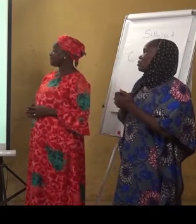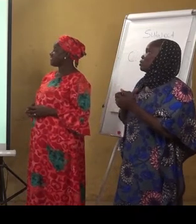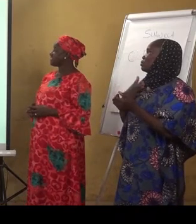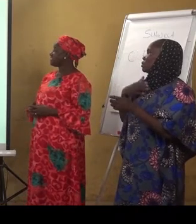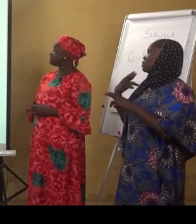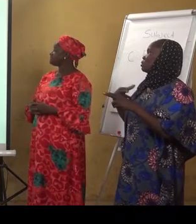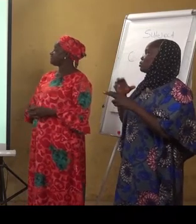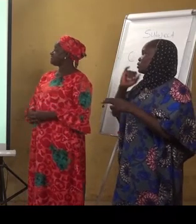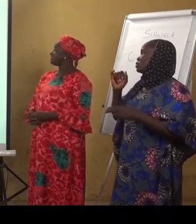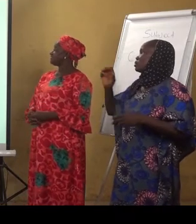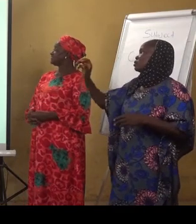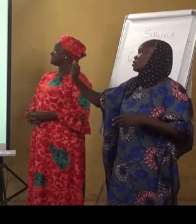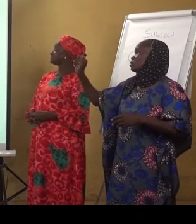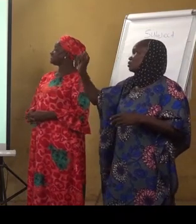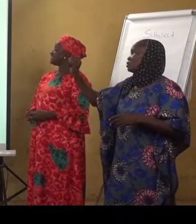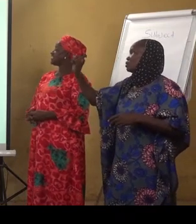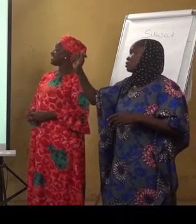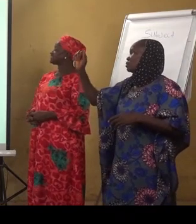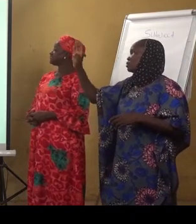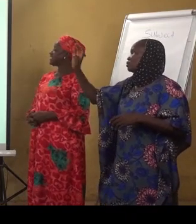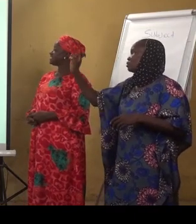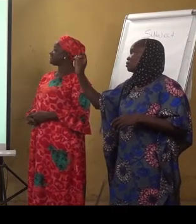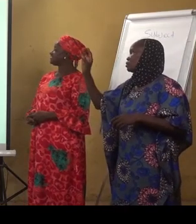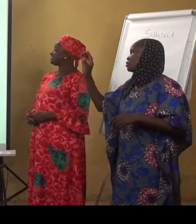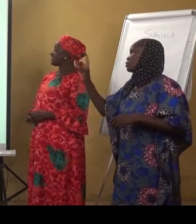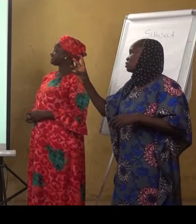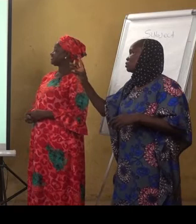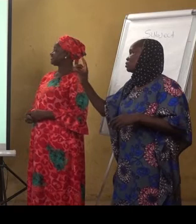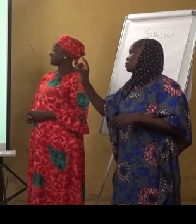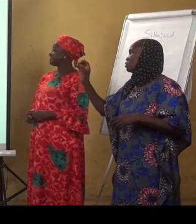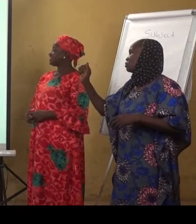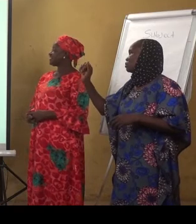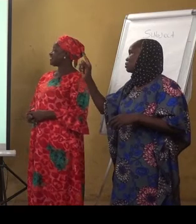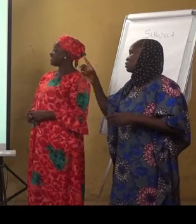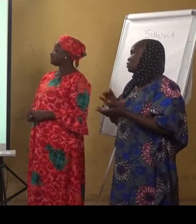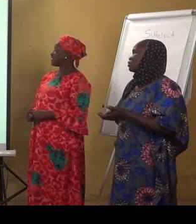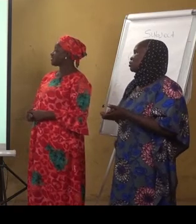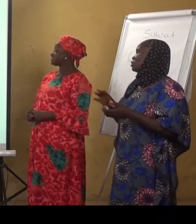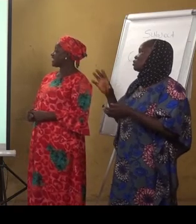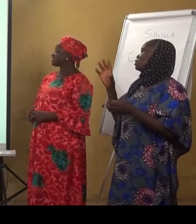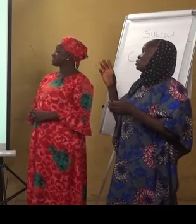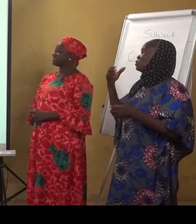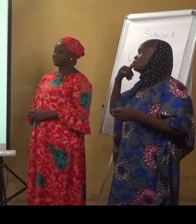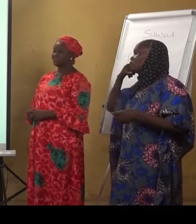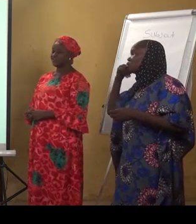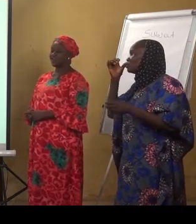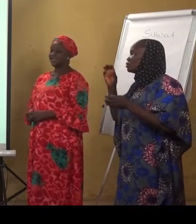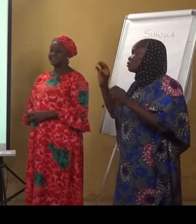Then, my name is Asebe David Ndagjana, and my contact